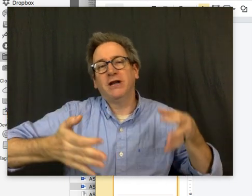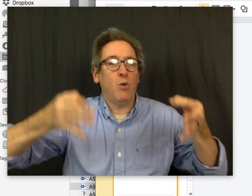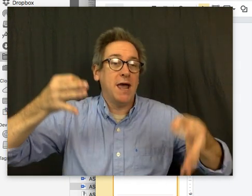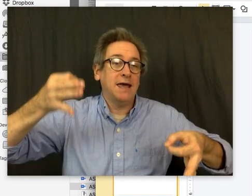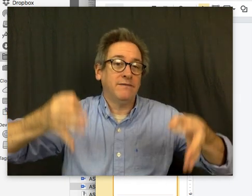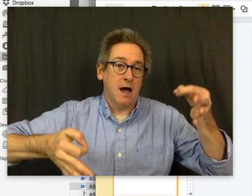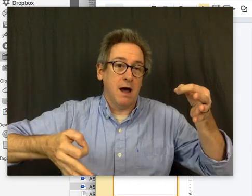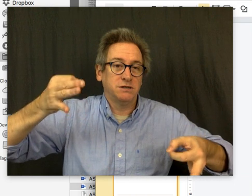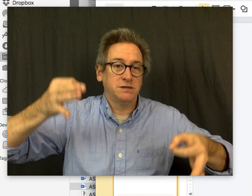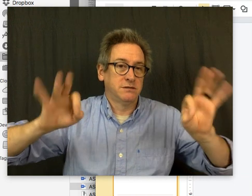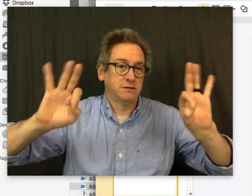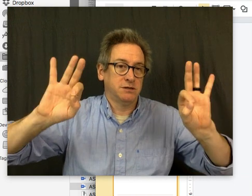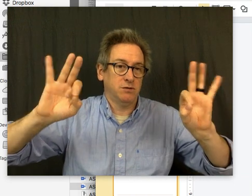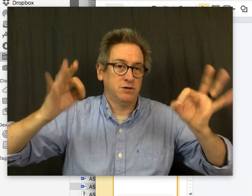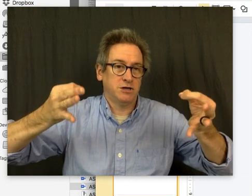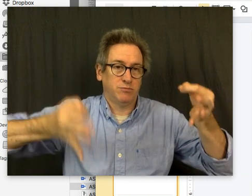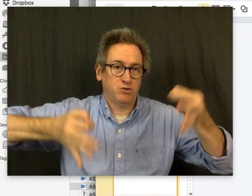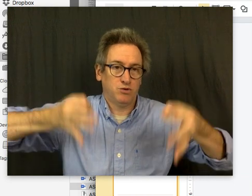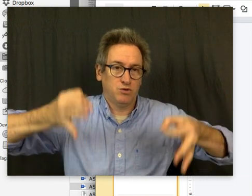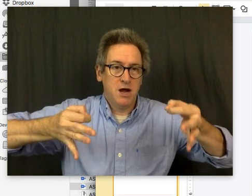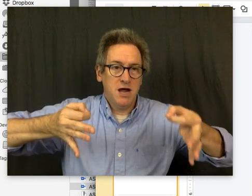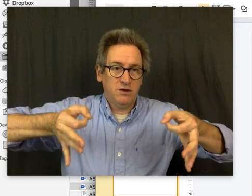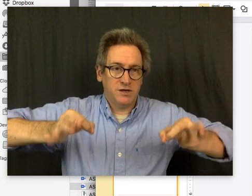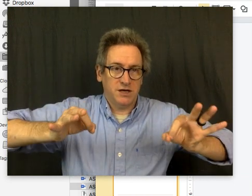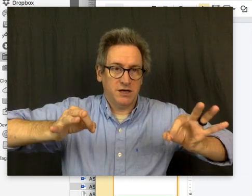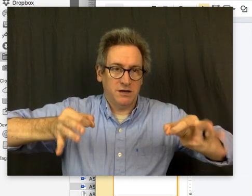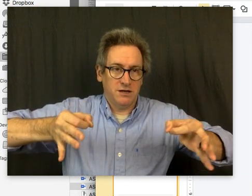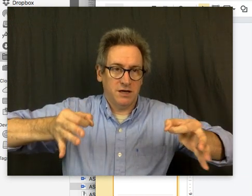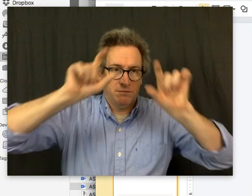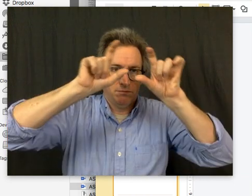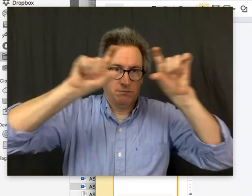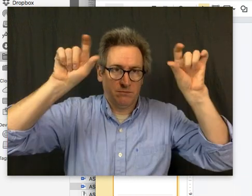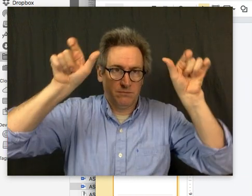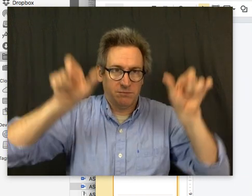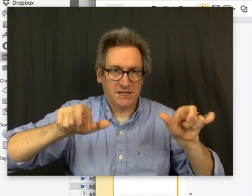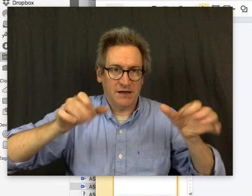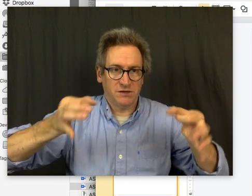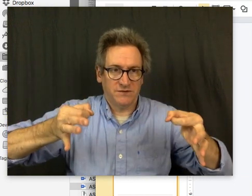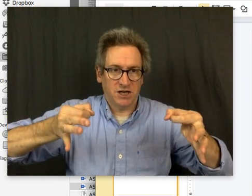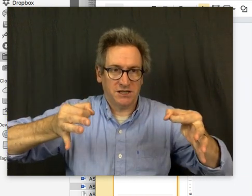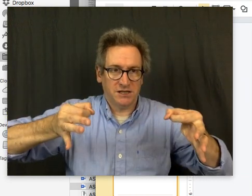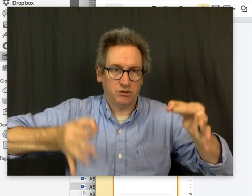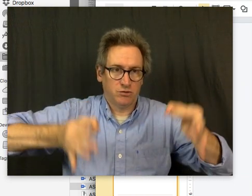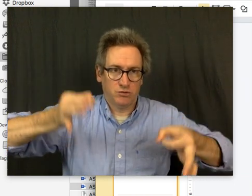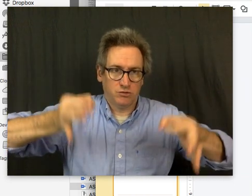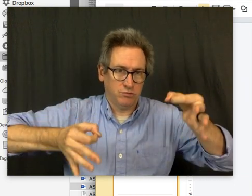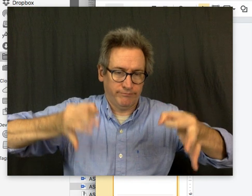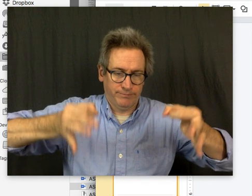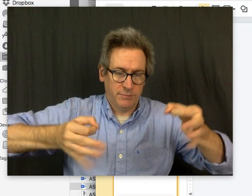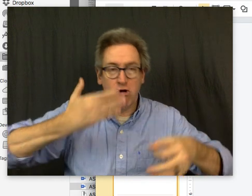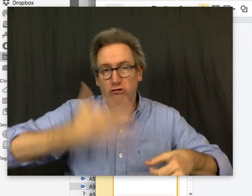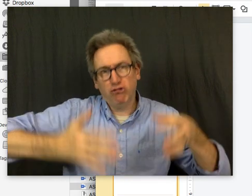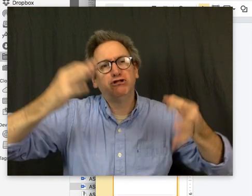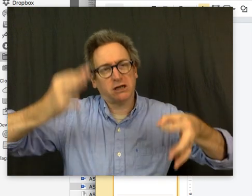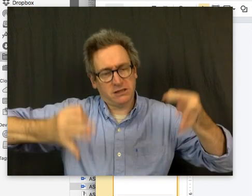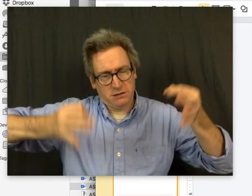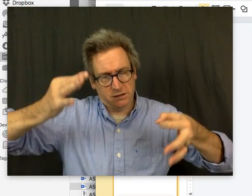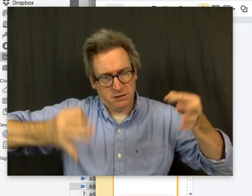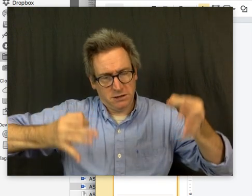Good at weighing the options. So judge. Those are the scales of justice.